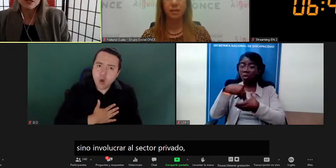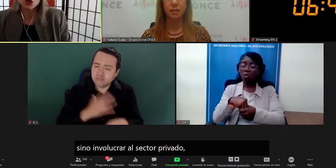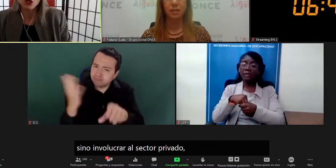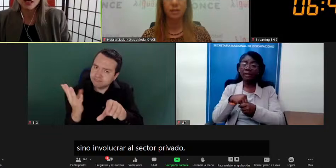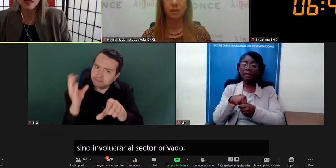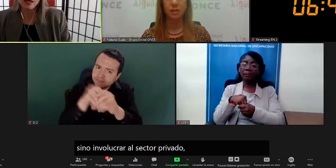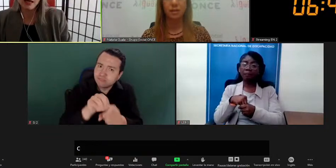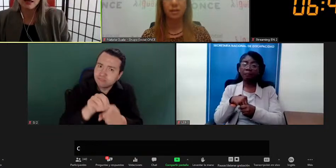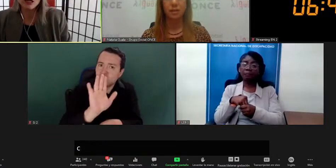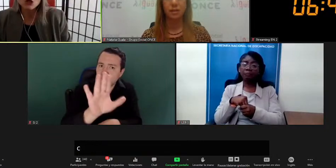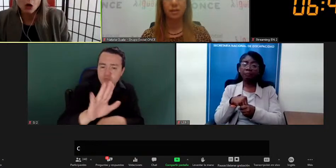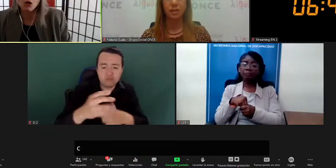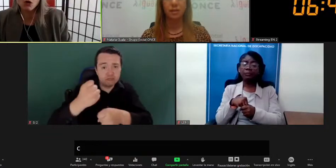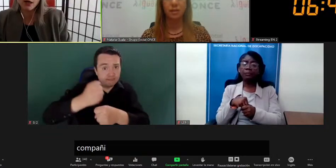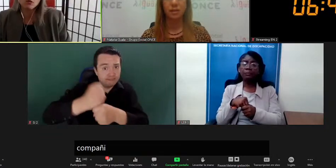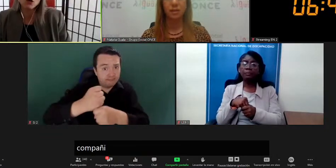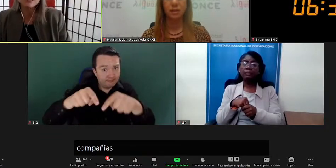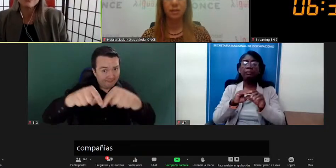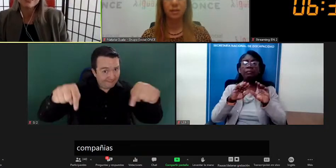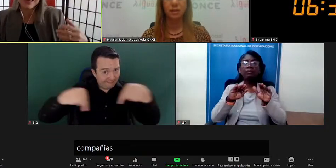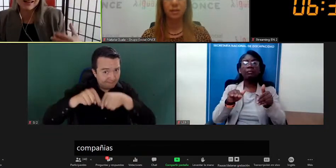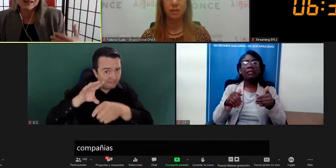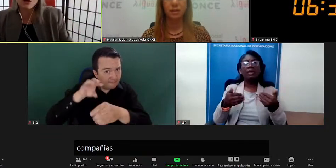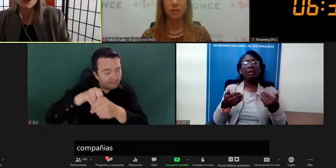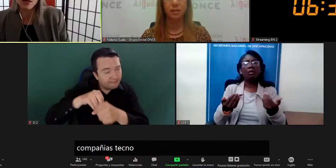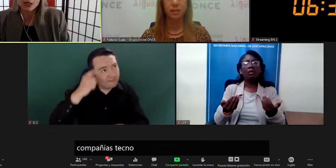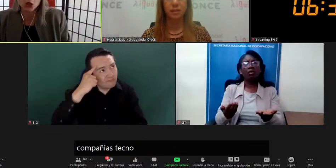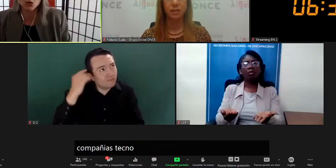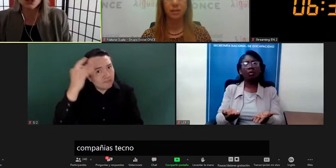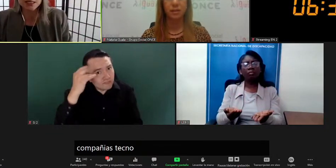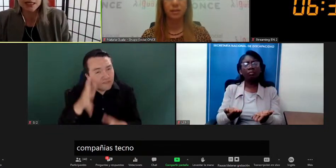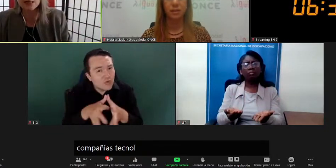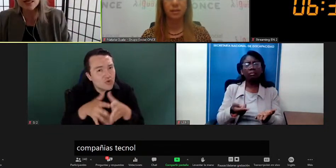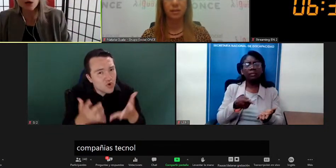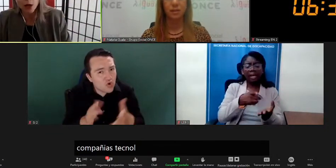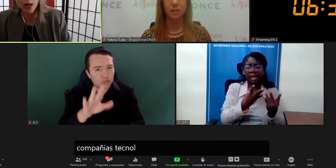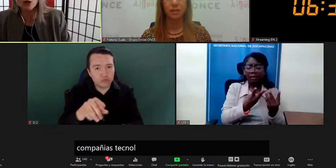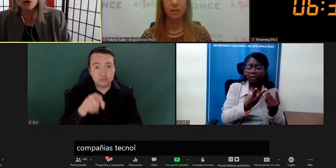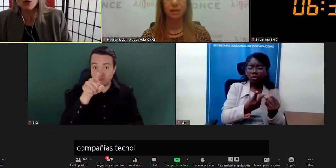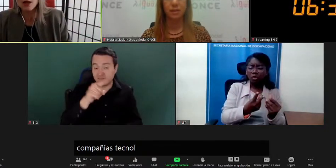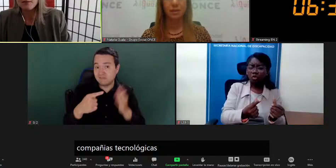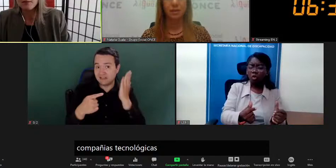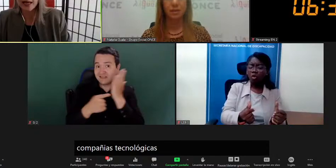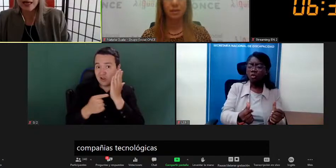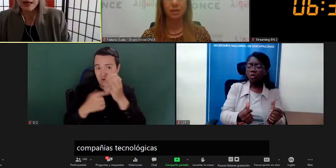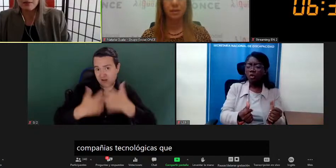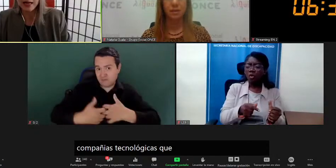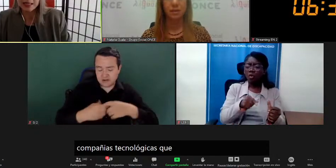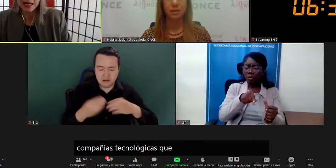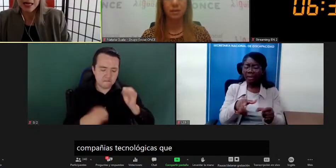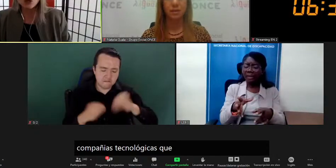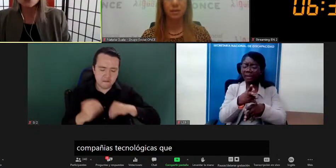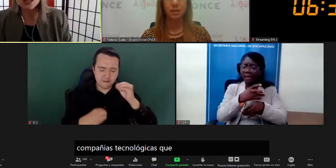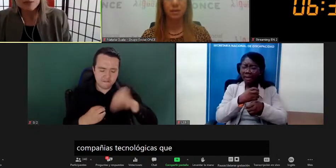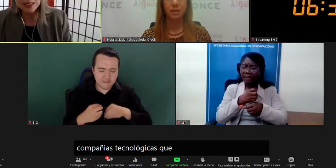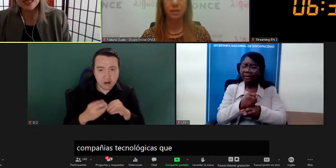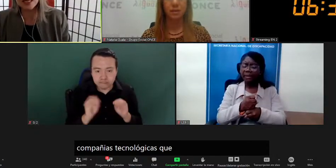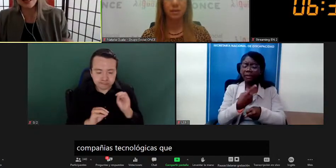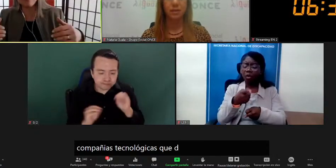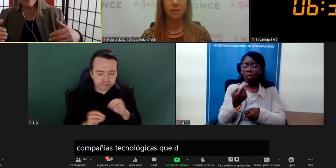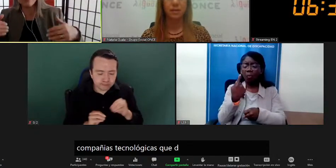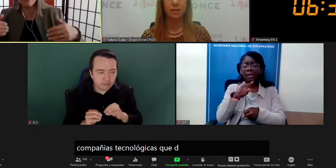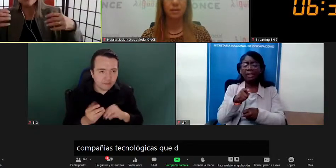want this dimension to be included from the design of solutions that are being